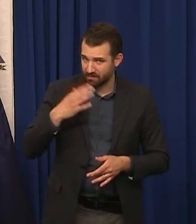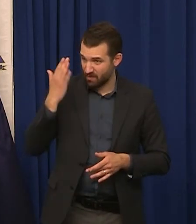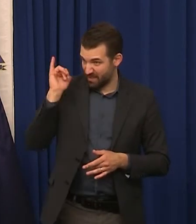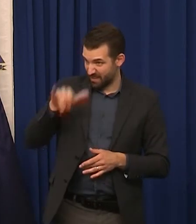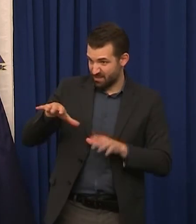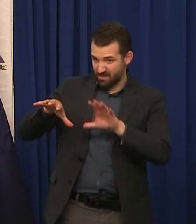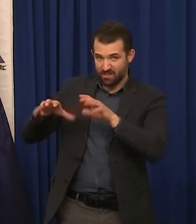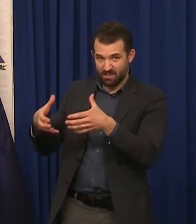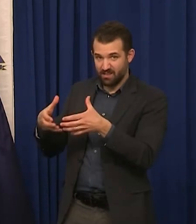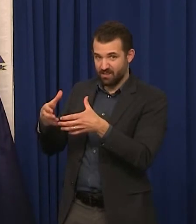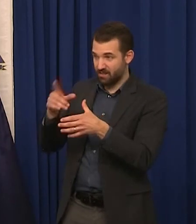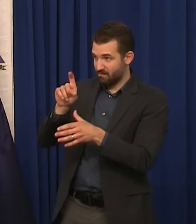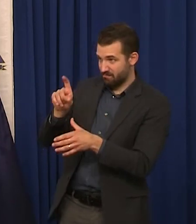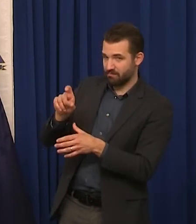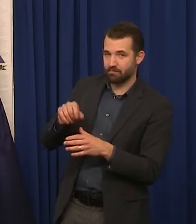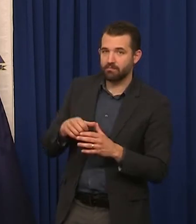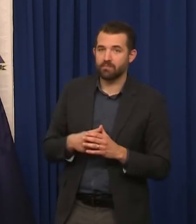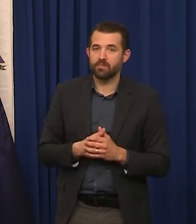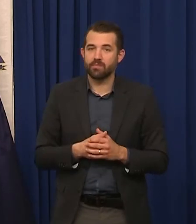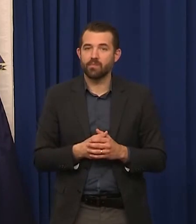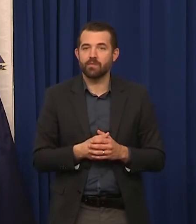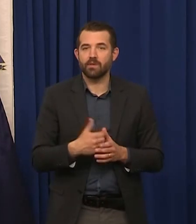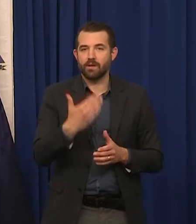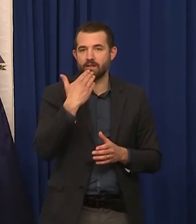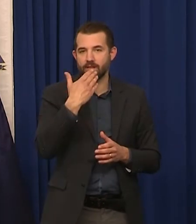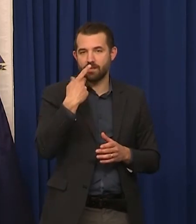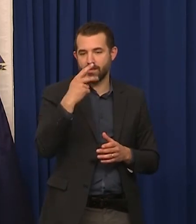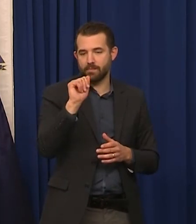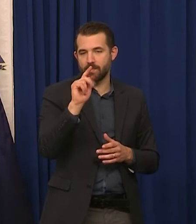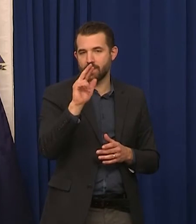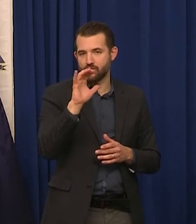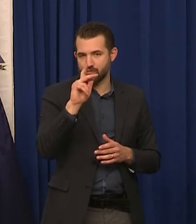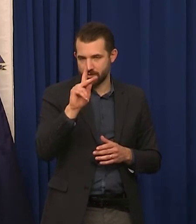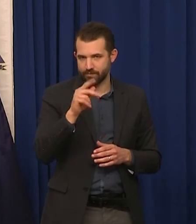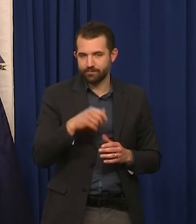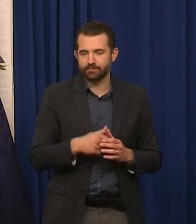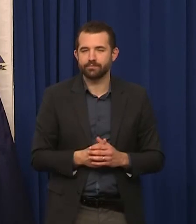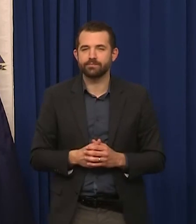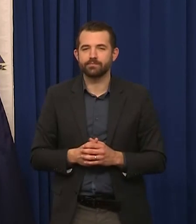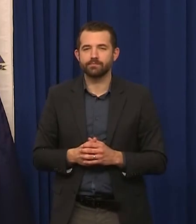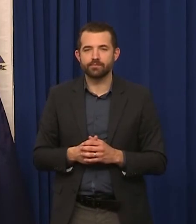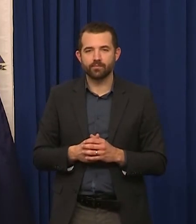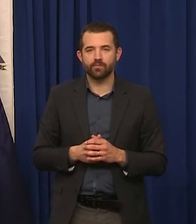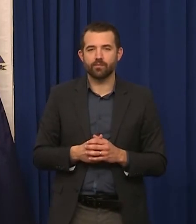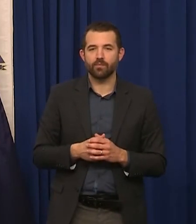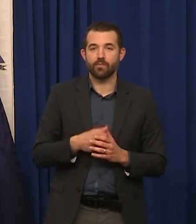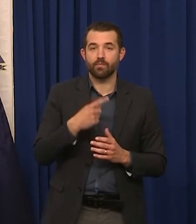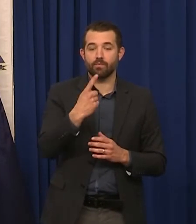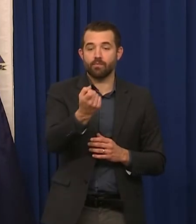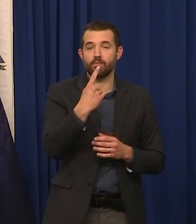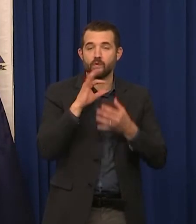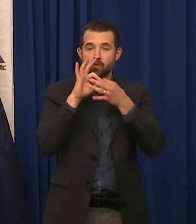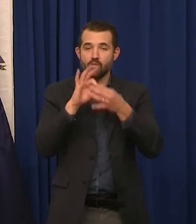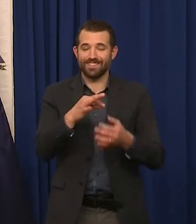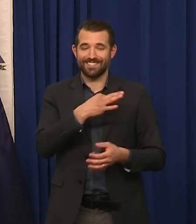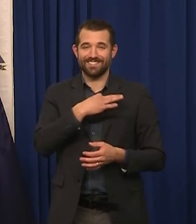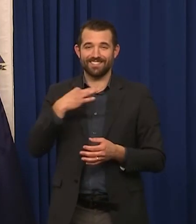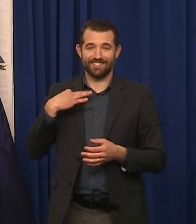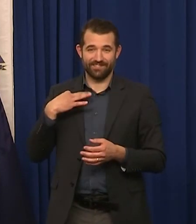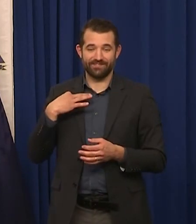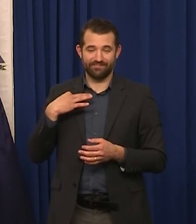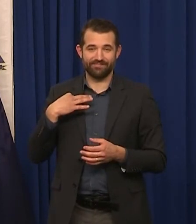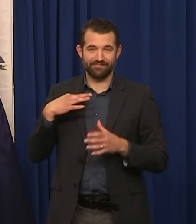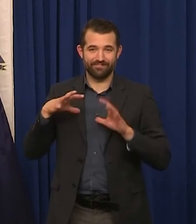Great. Thanks for those questions, Patrick. So Patrick's questions are around the staffing component that goes into the